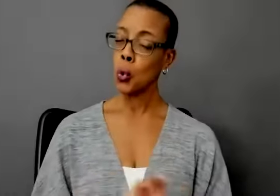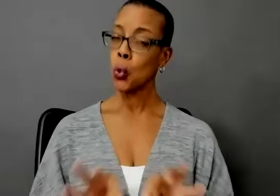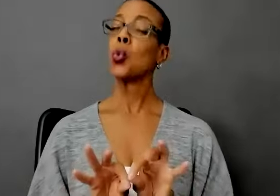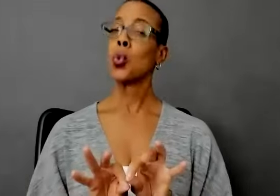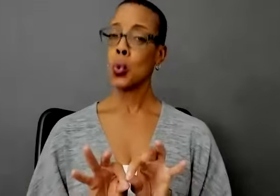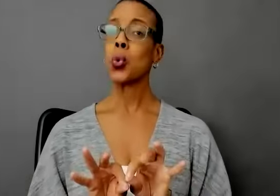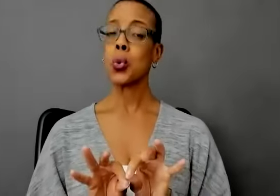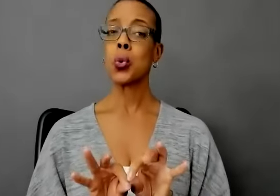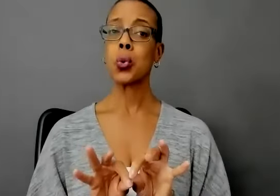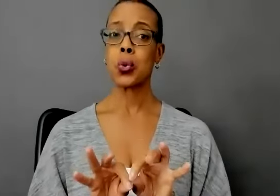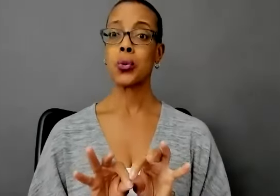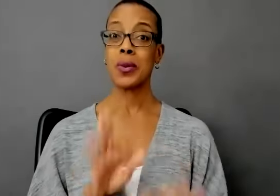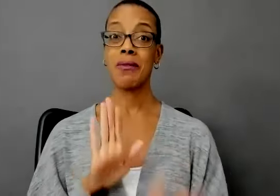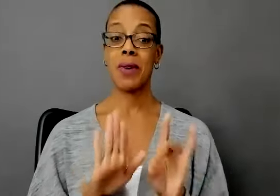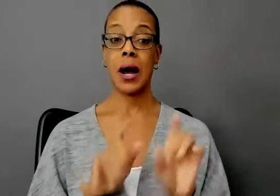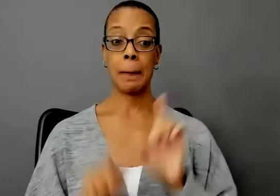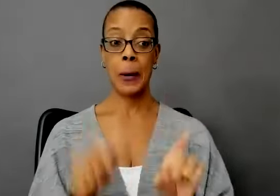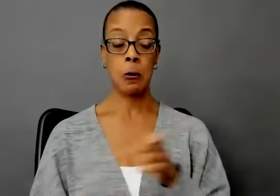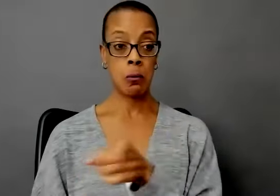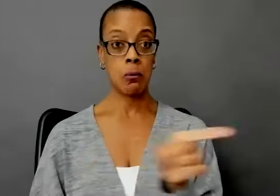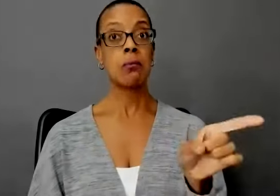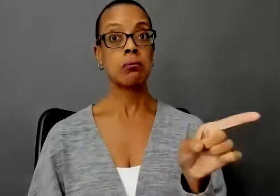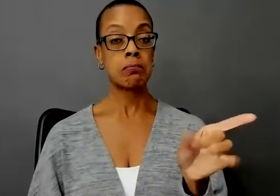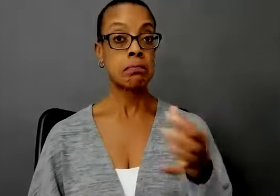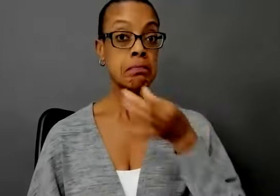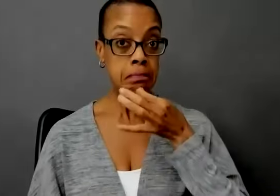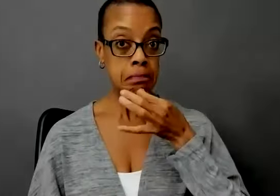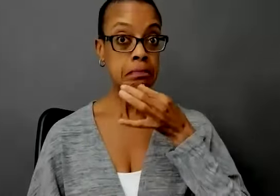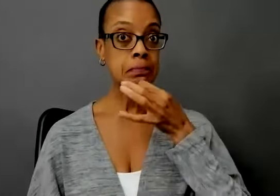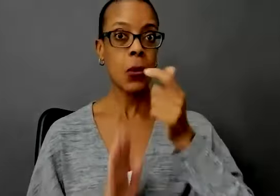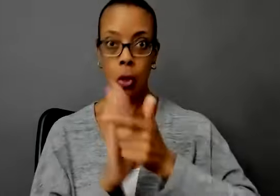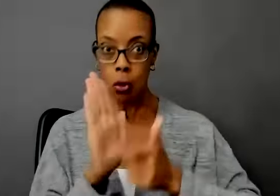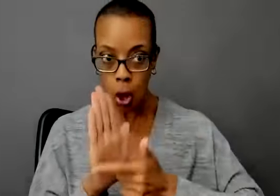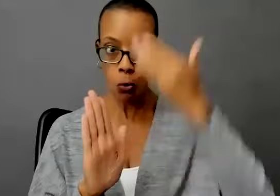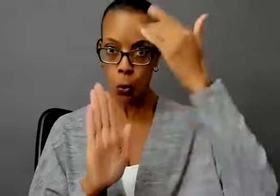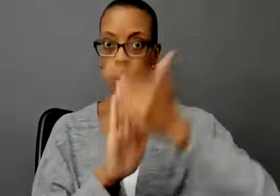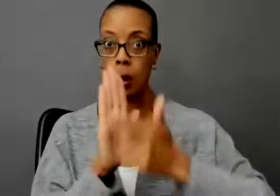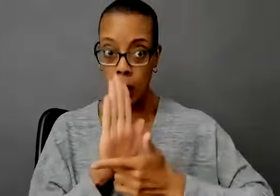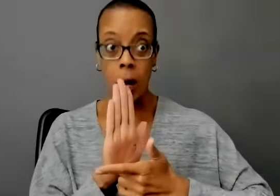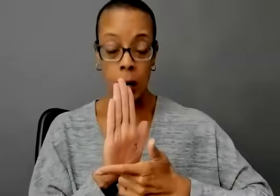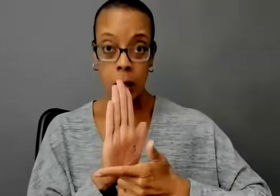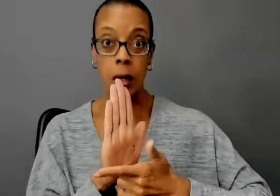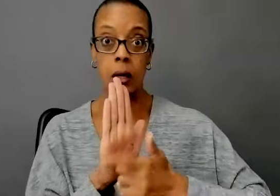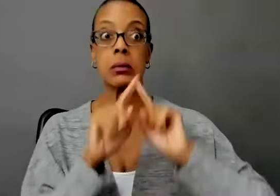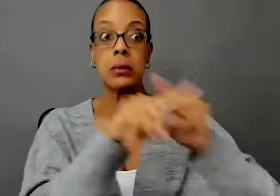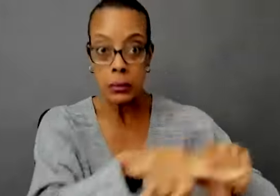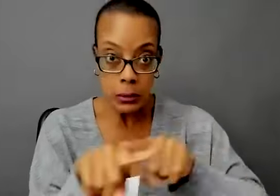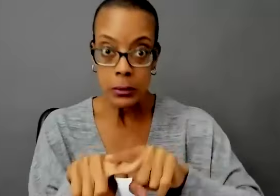to find people who were experts in the law and had direct experience with removing